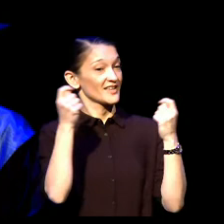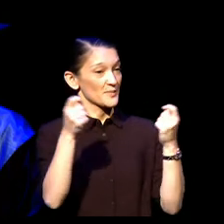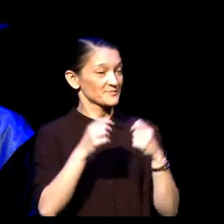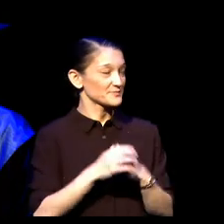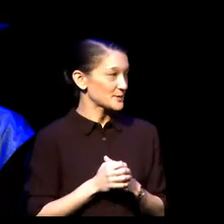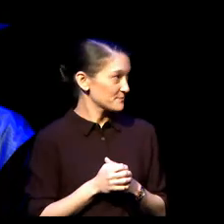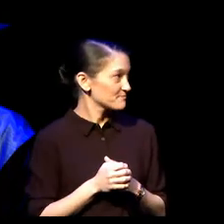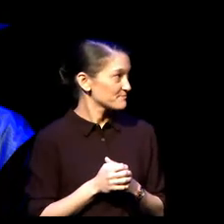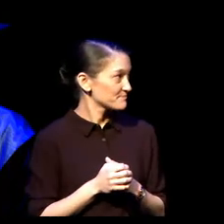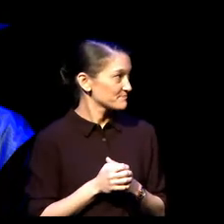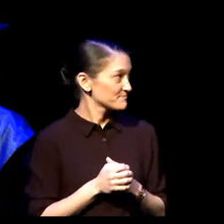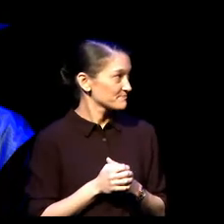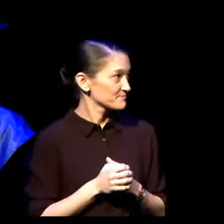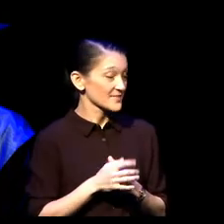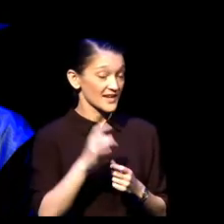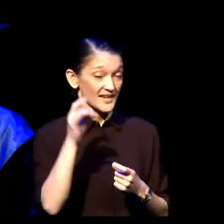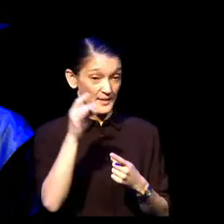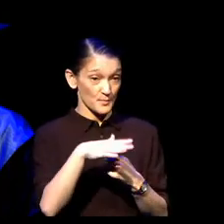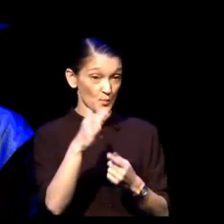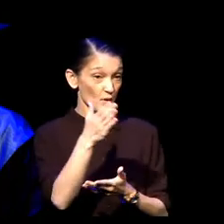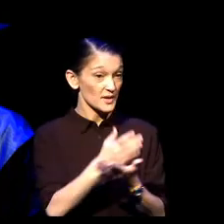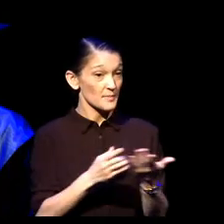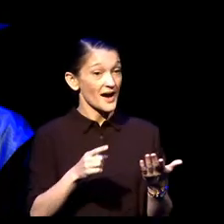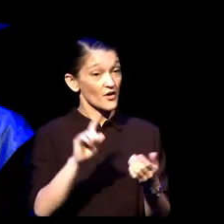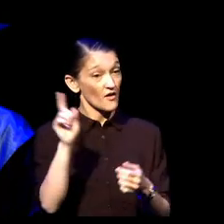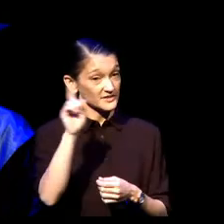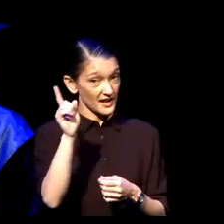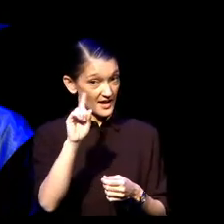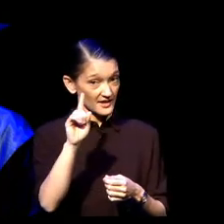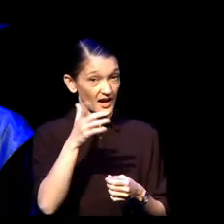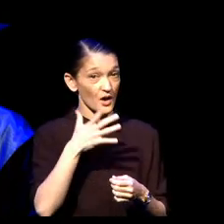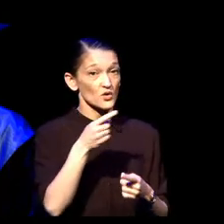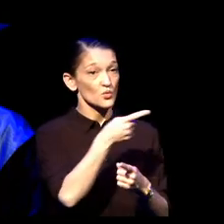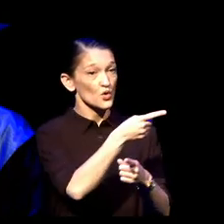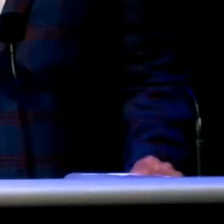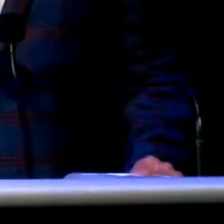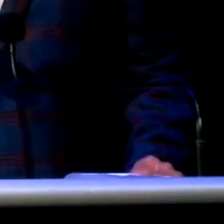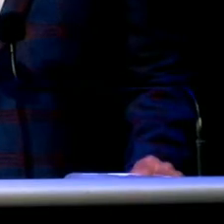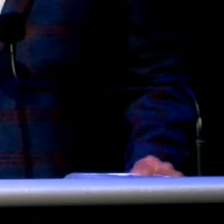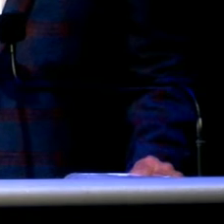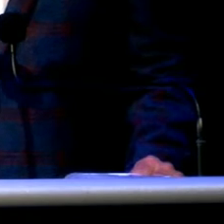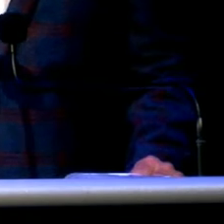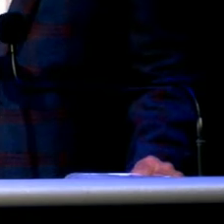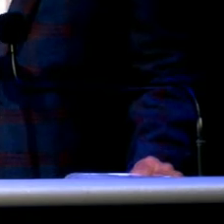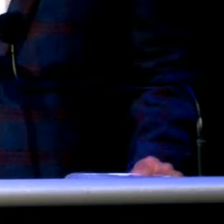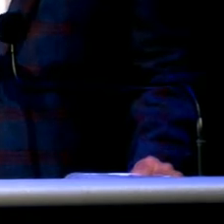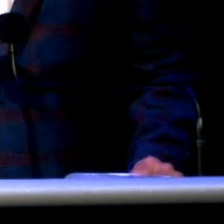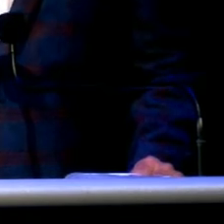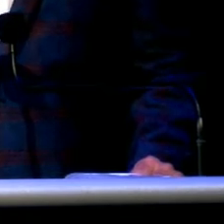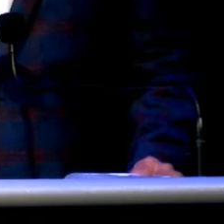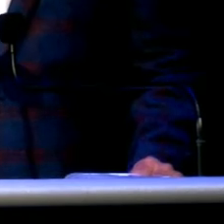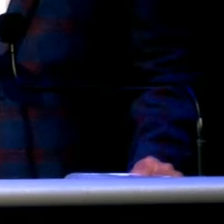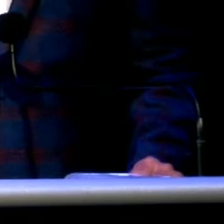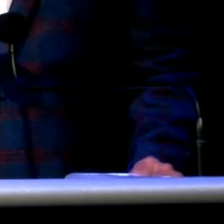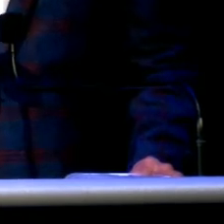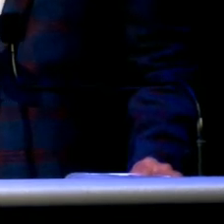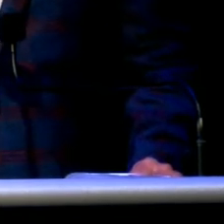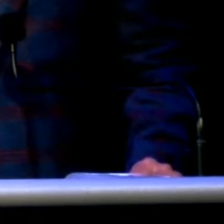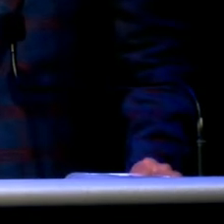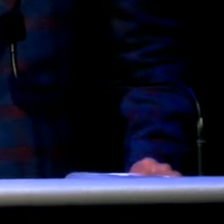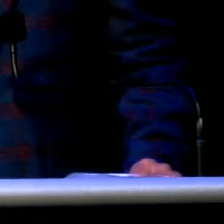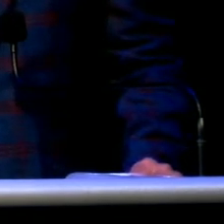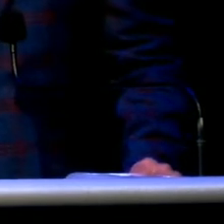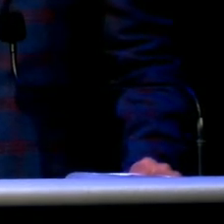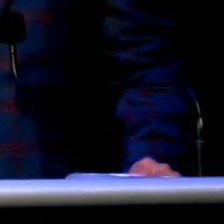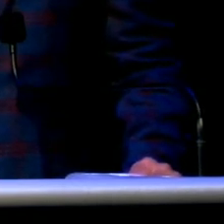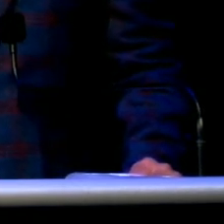An important part of this evening is having everyone receive the same respect and celebration as one another. So we ask that you stay seated